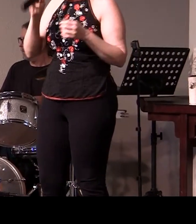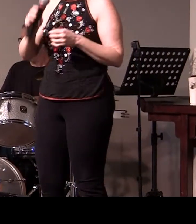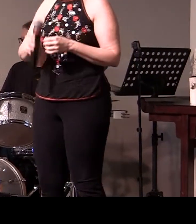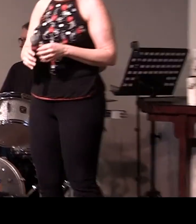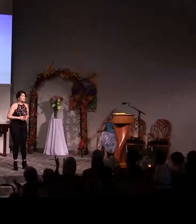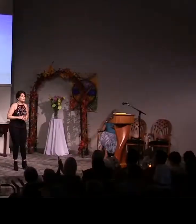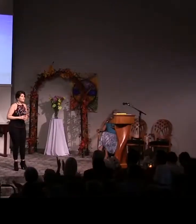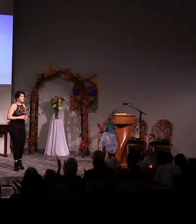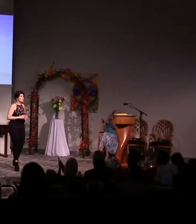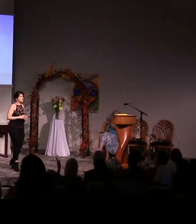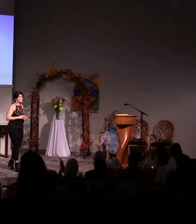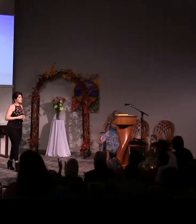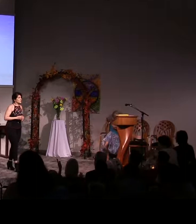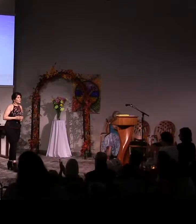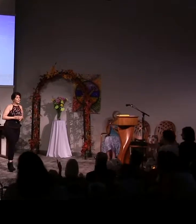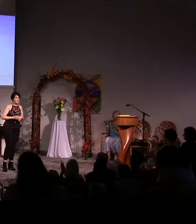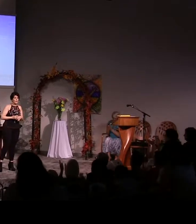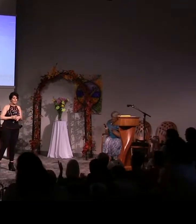life.